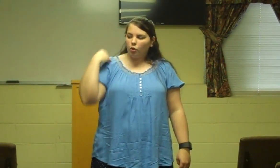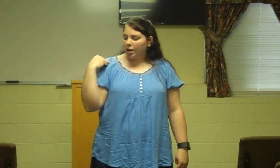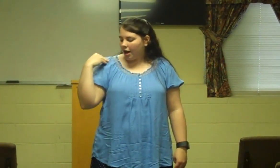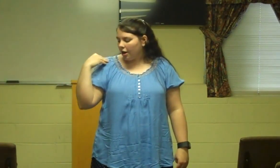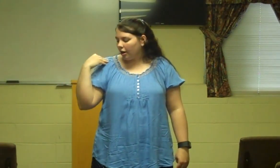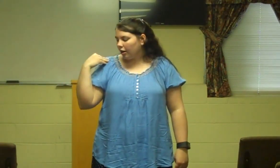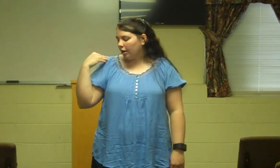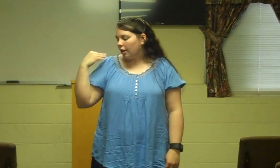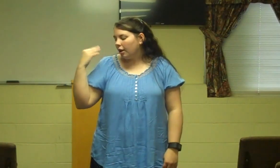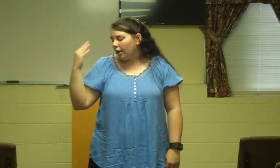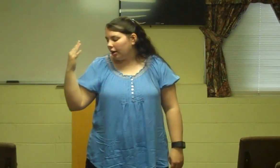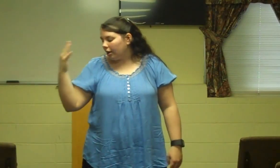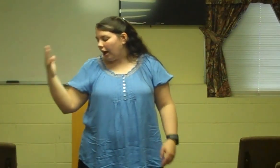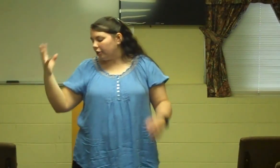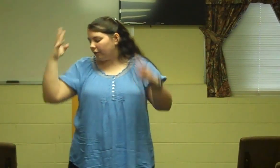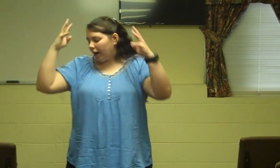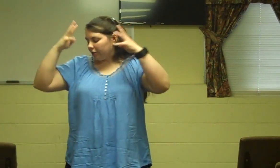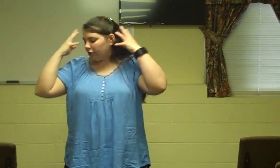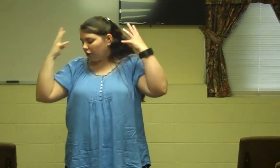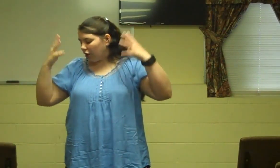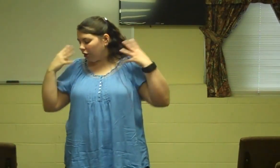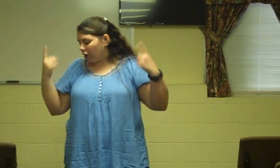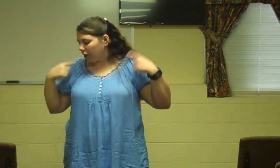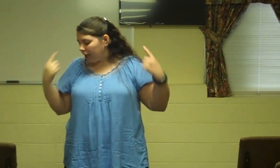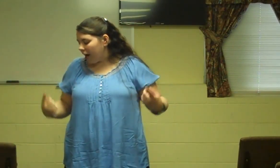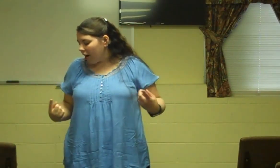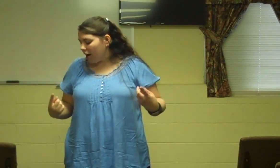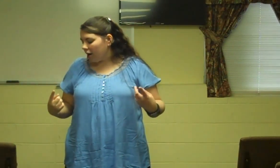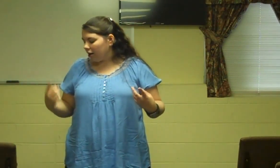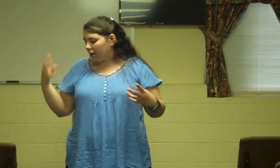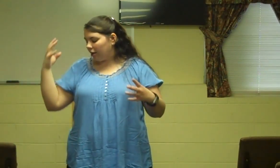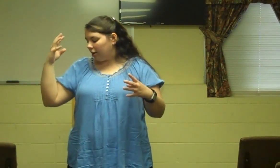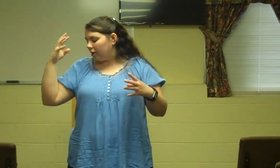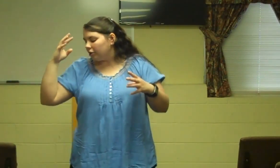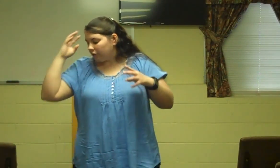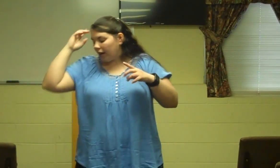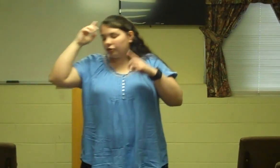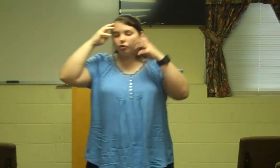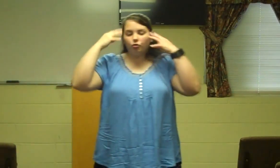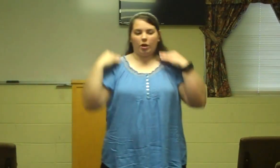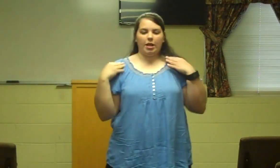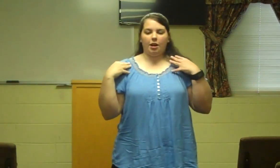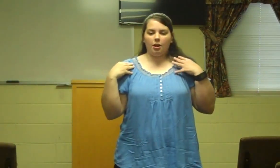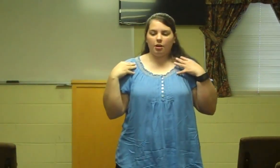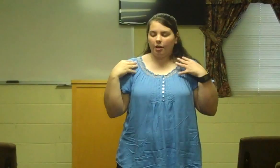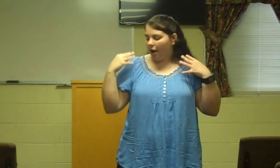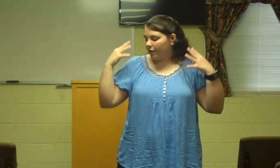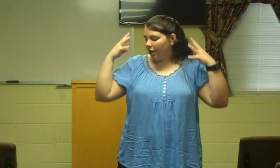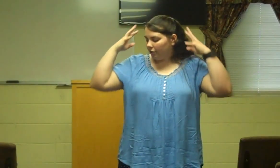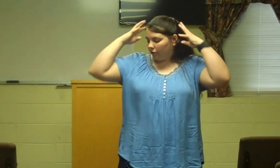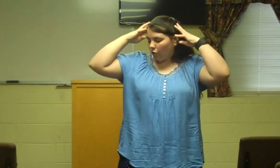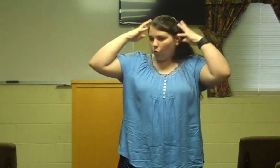short hair, and then you've got the curly hair, you've got straight hair, and then